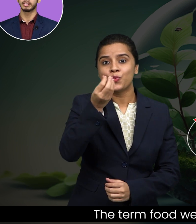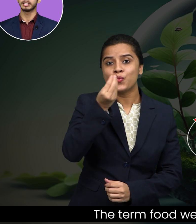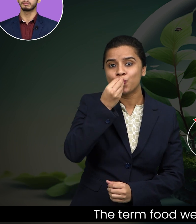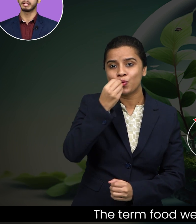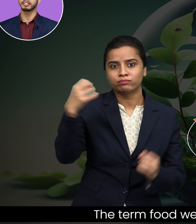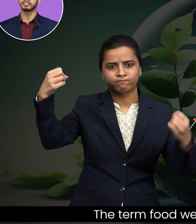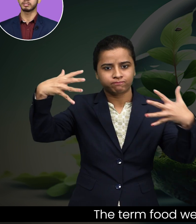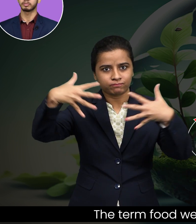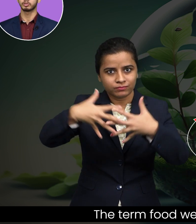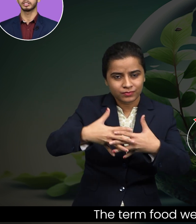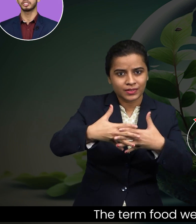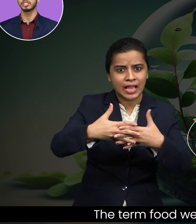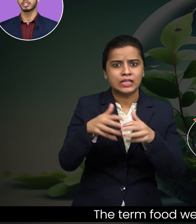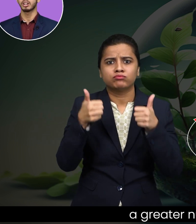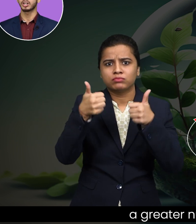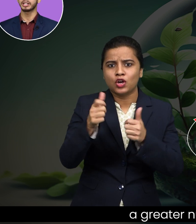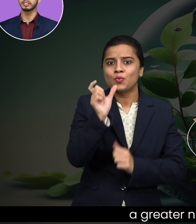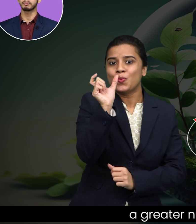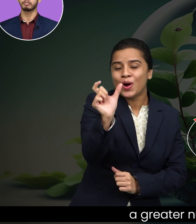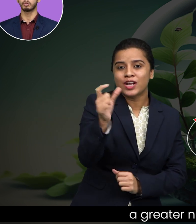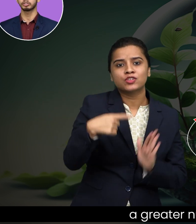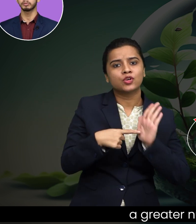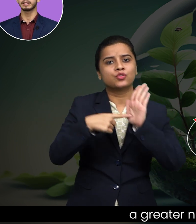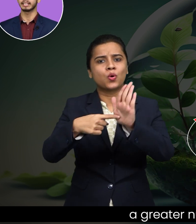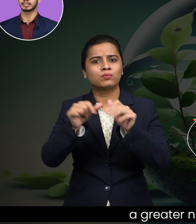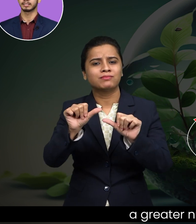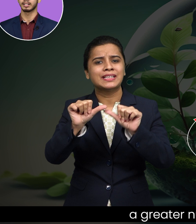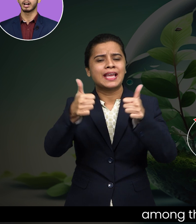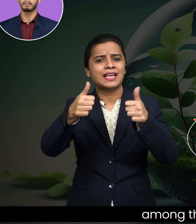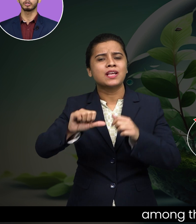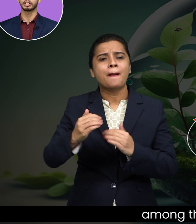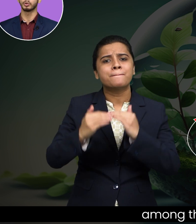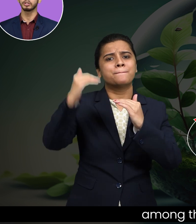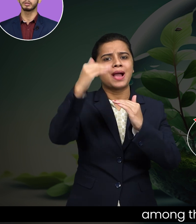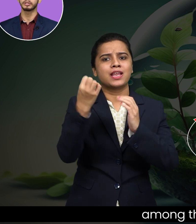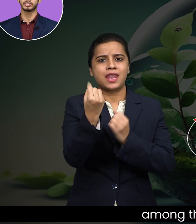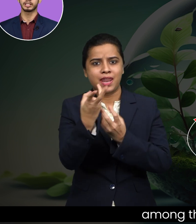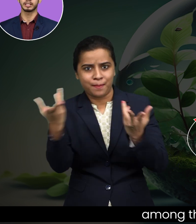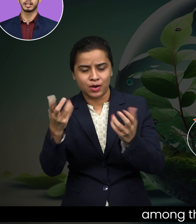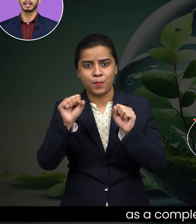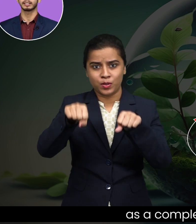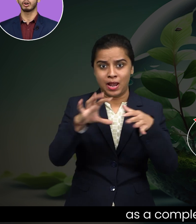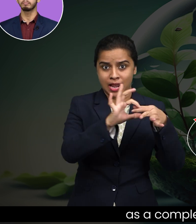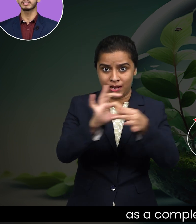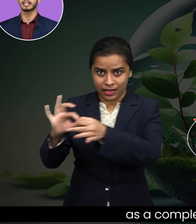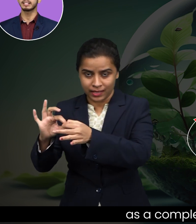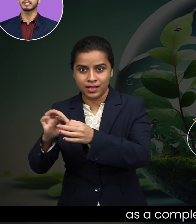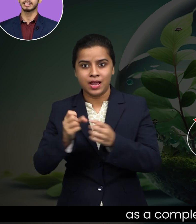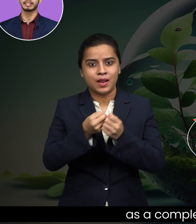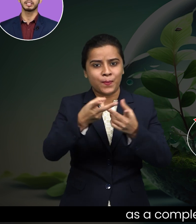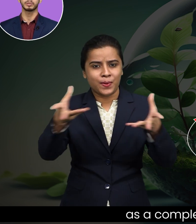web is a better term to suggest a greater number of possible links among the whole community as a